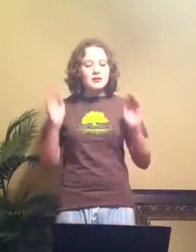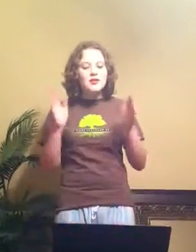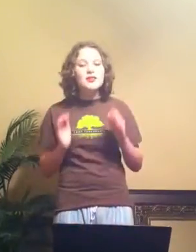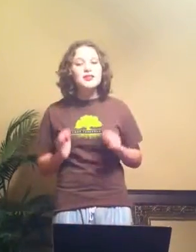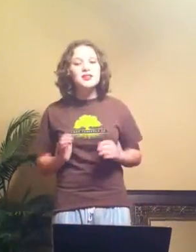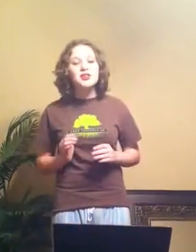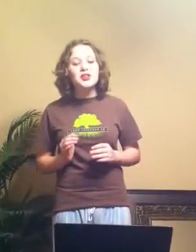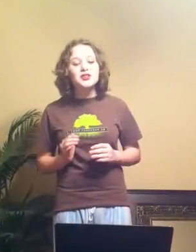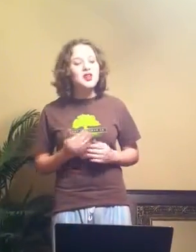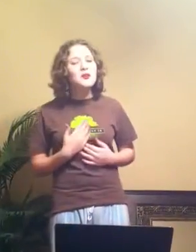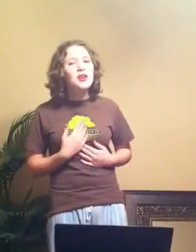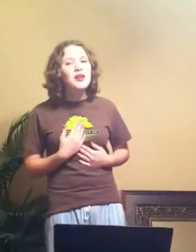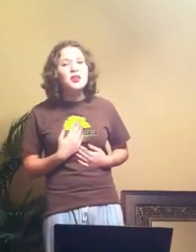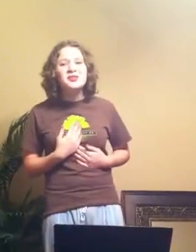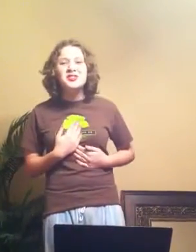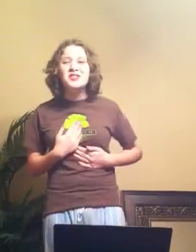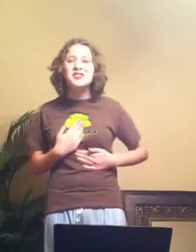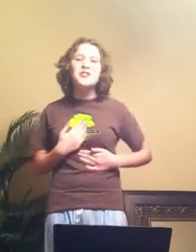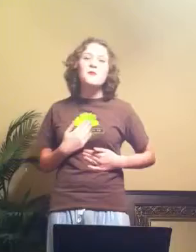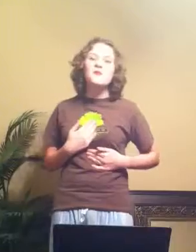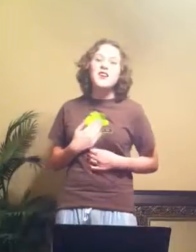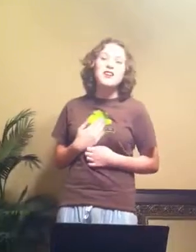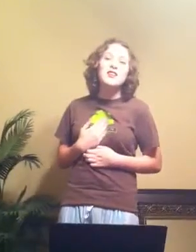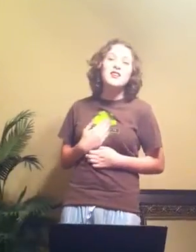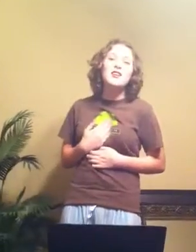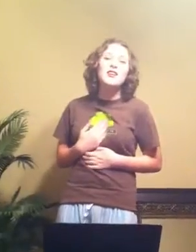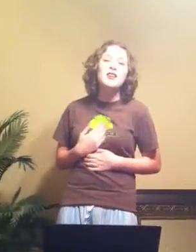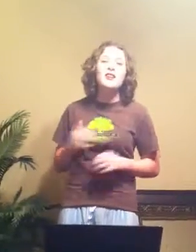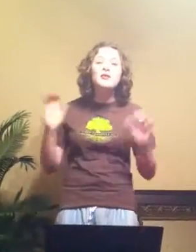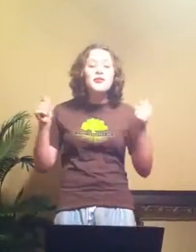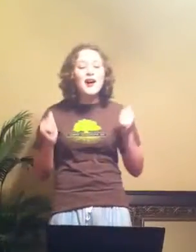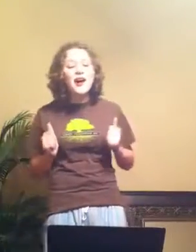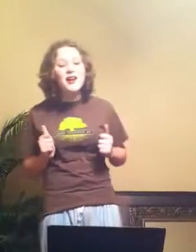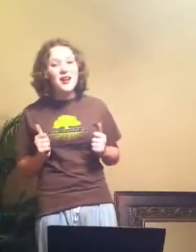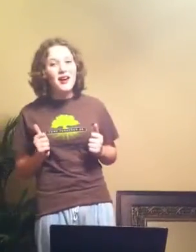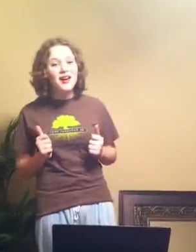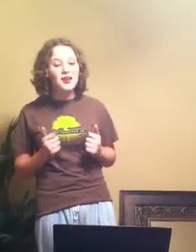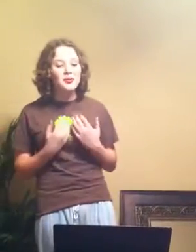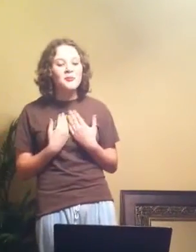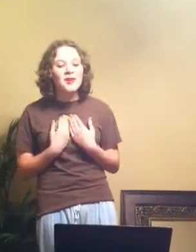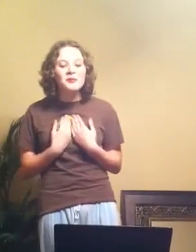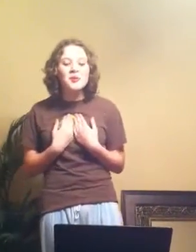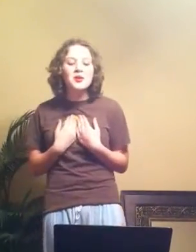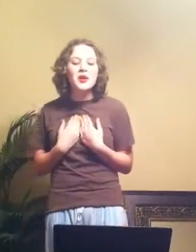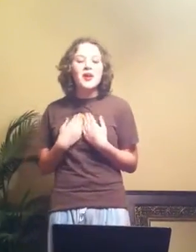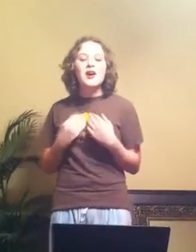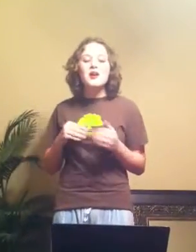And it took so long just to feel alright. I'd remember how